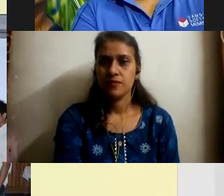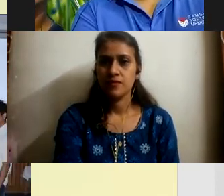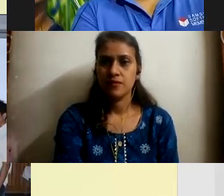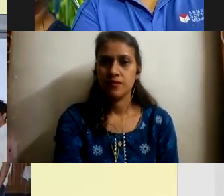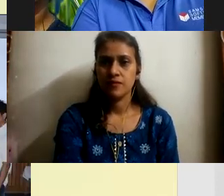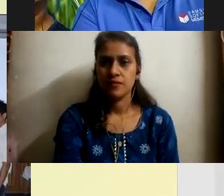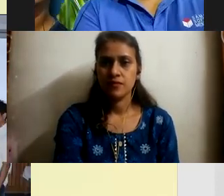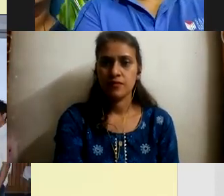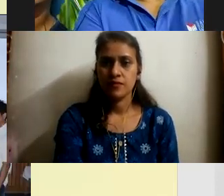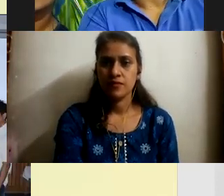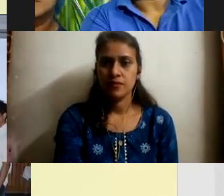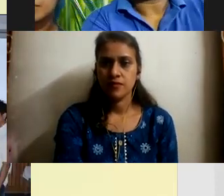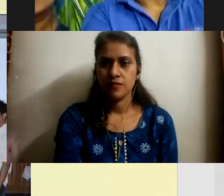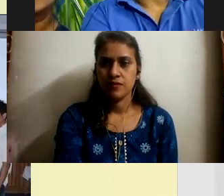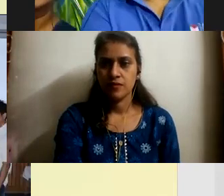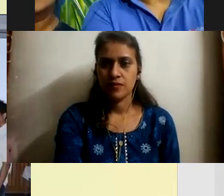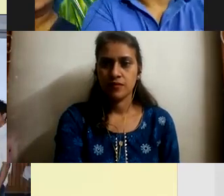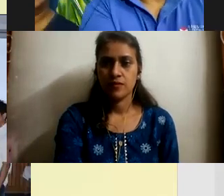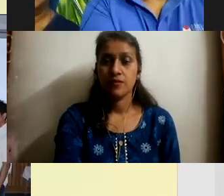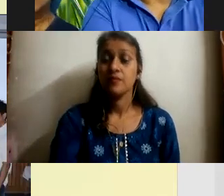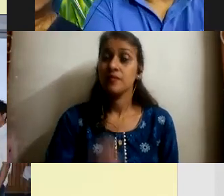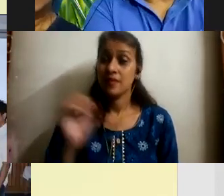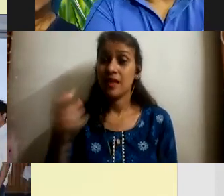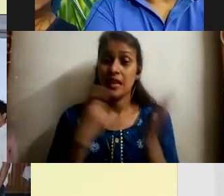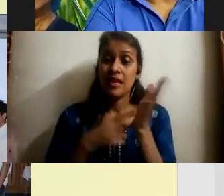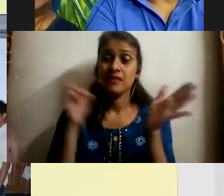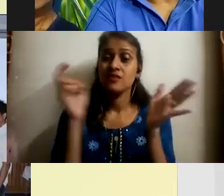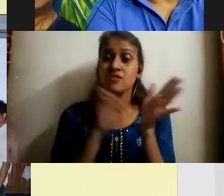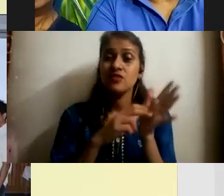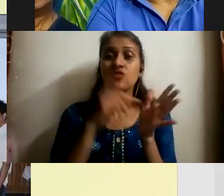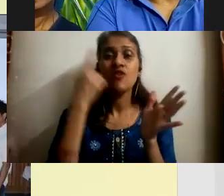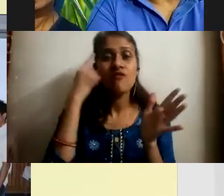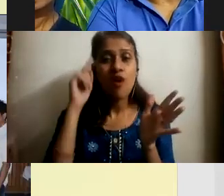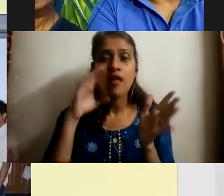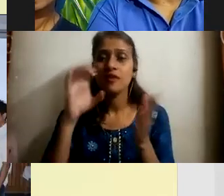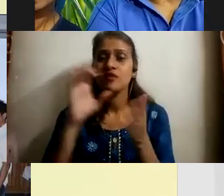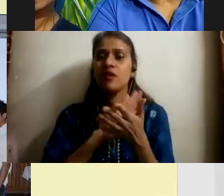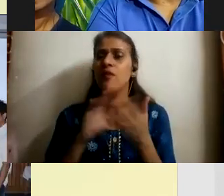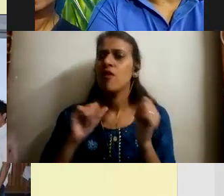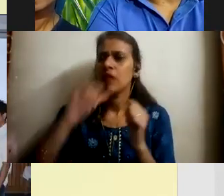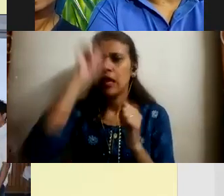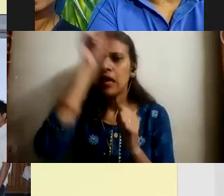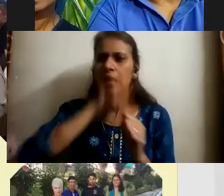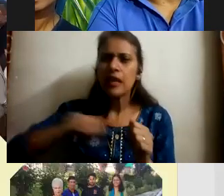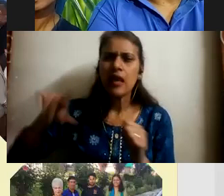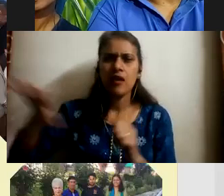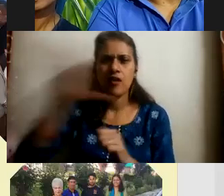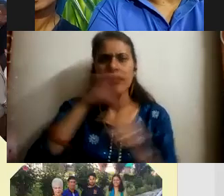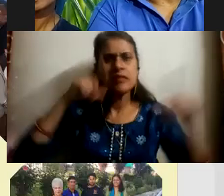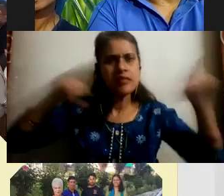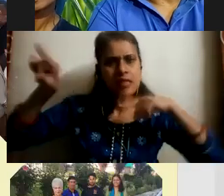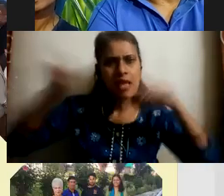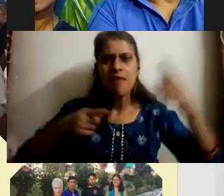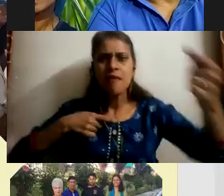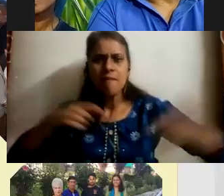Registered with the Udyam registration. So Udyam registration is a registration for longer. There are chapters across the country where they talk for themselves, build their